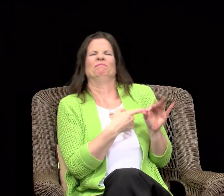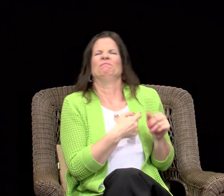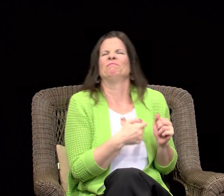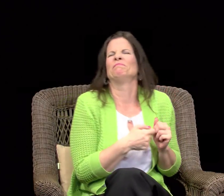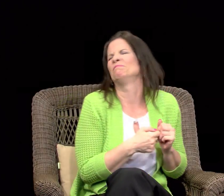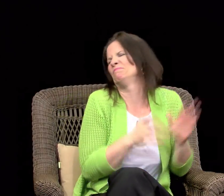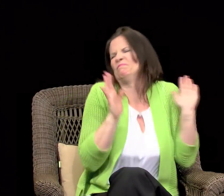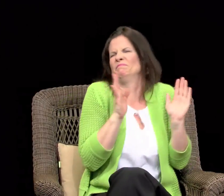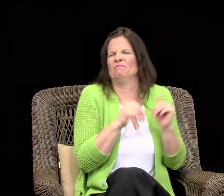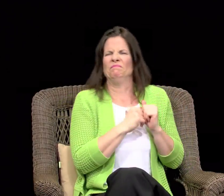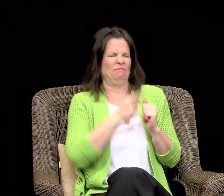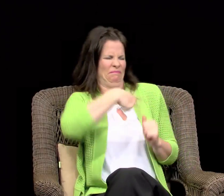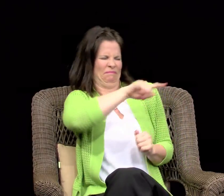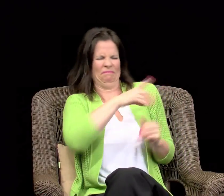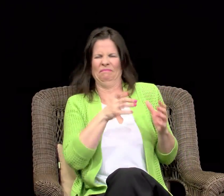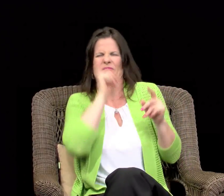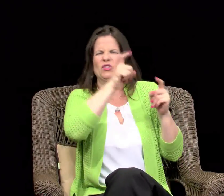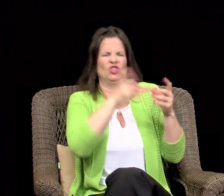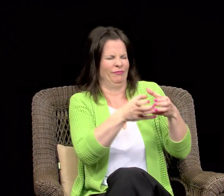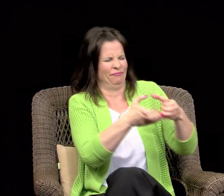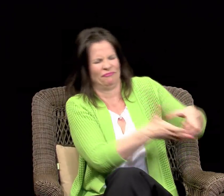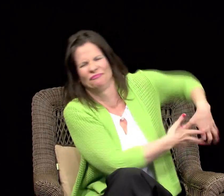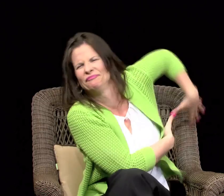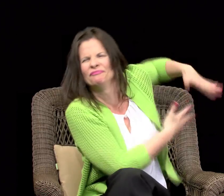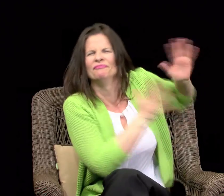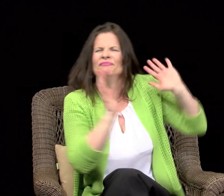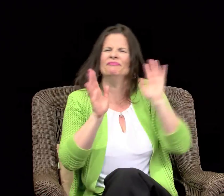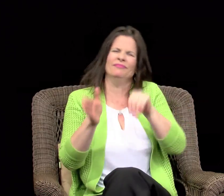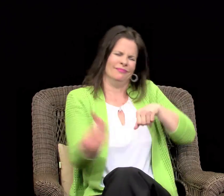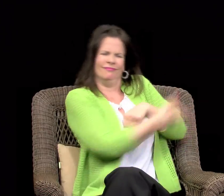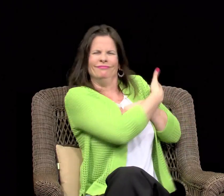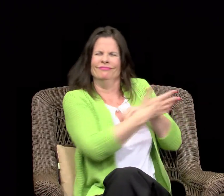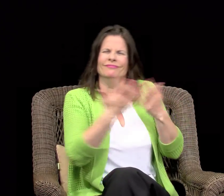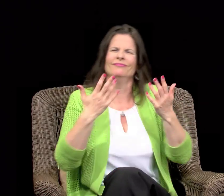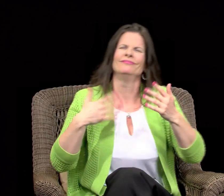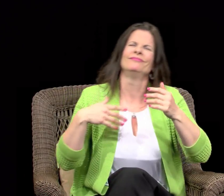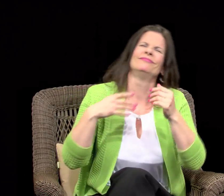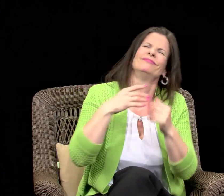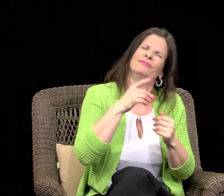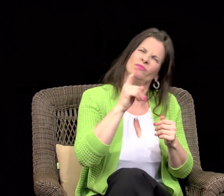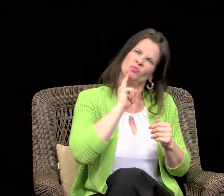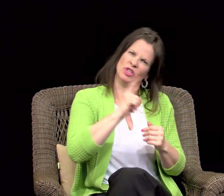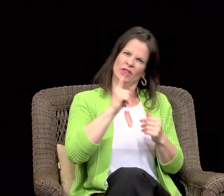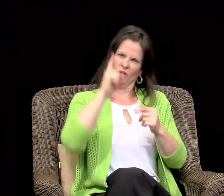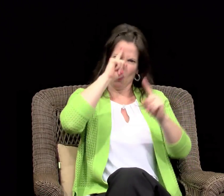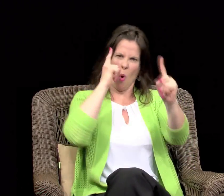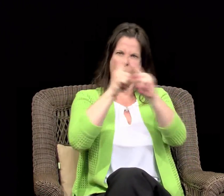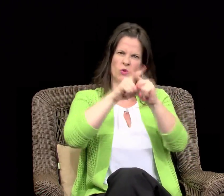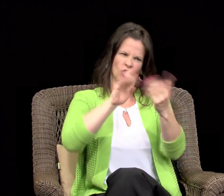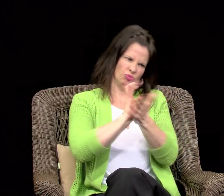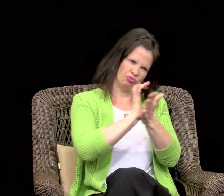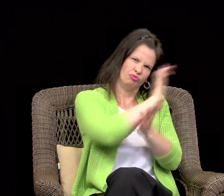thinking and not using sign language. And they just wanted to throw it away. So